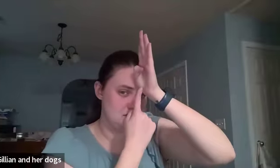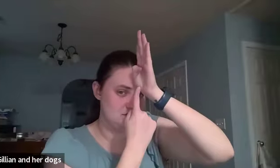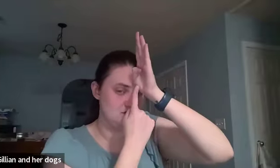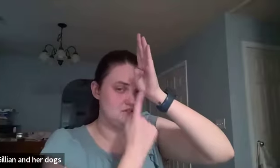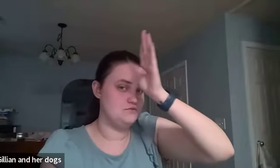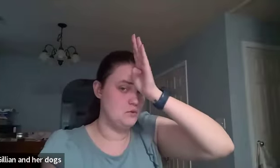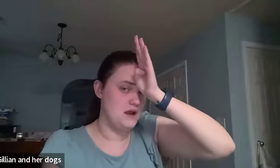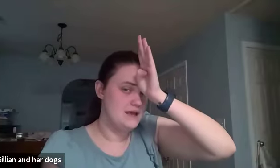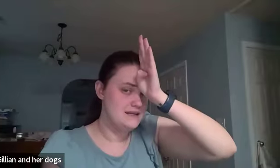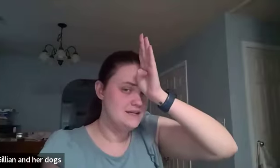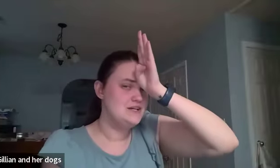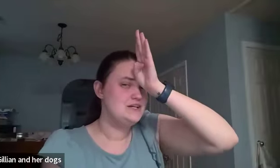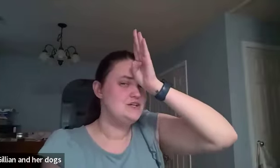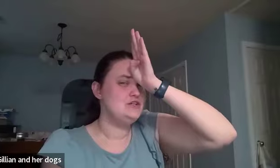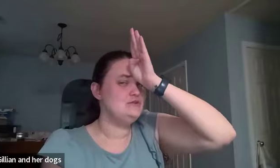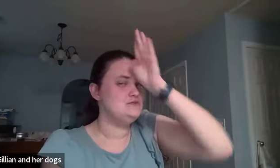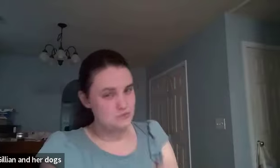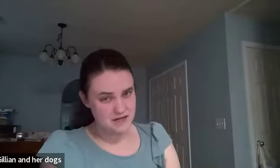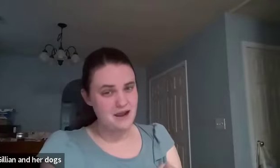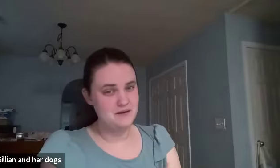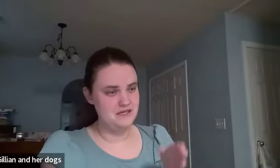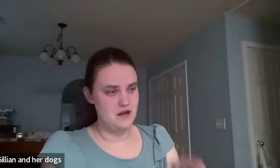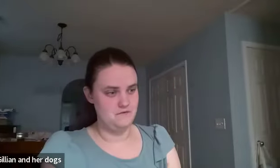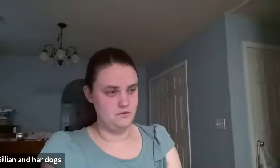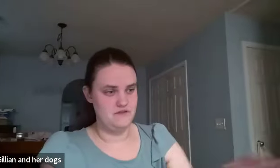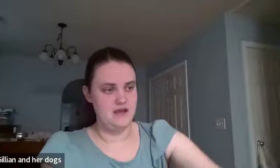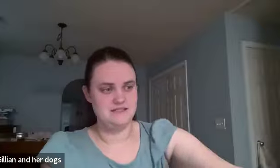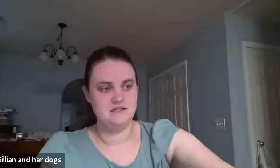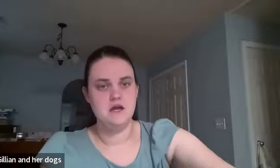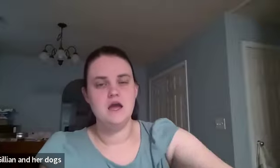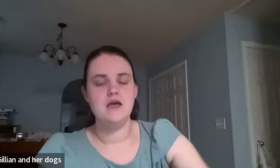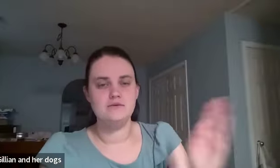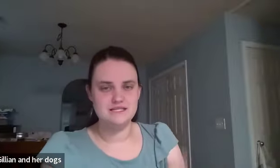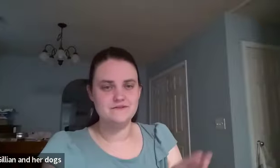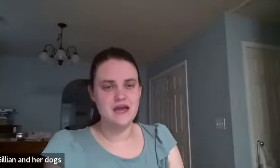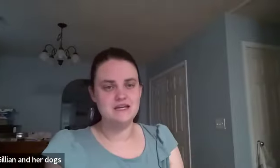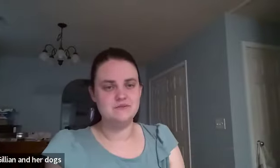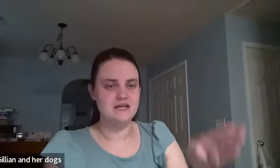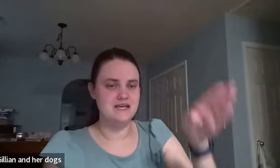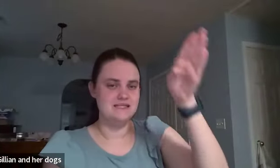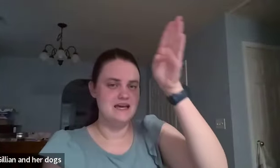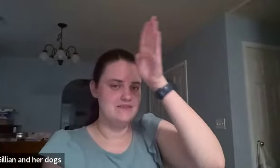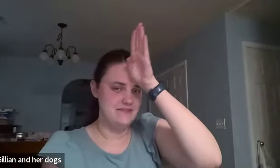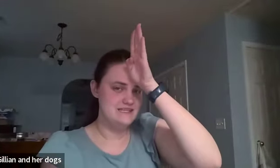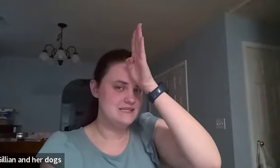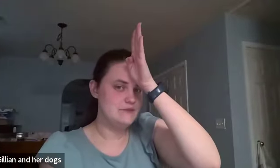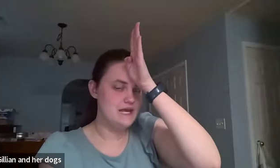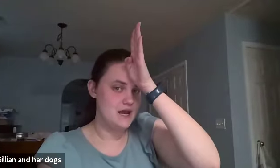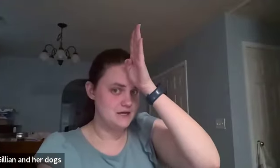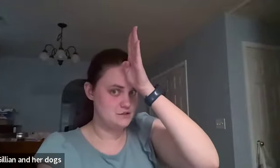it closer to your forehead. You do want to kind of be careful with that. And the reason for that is because this can be a not nice